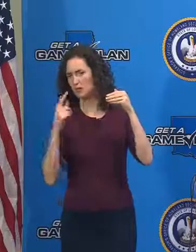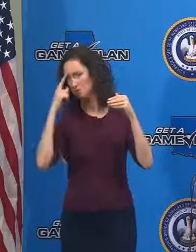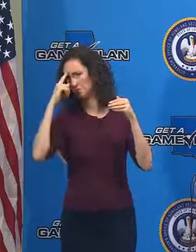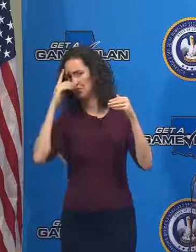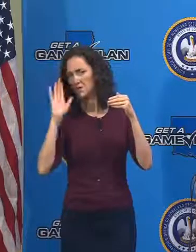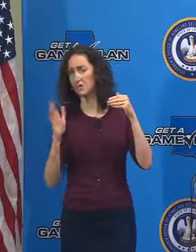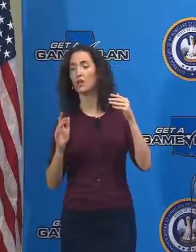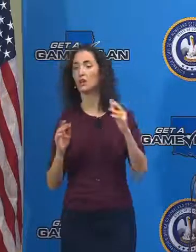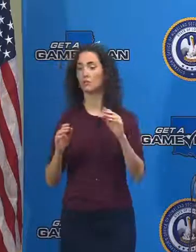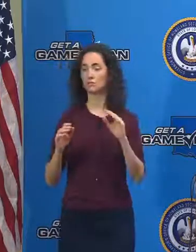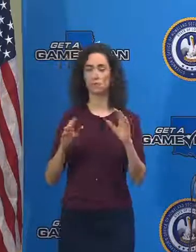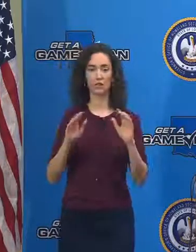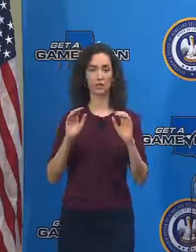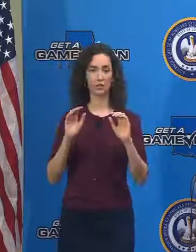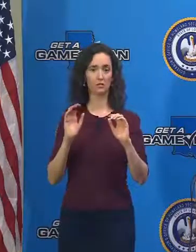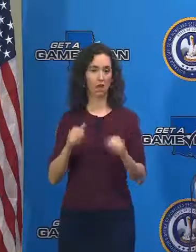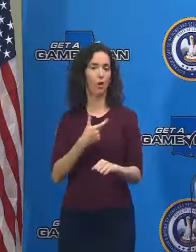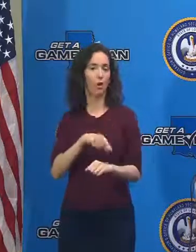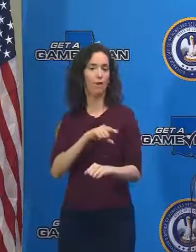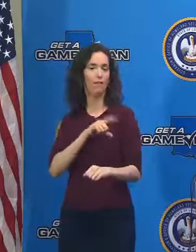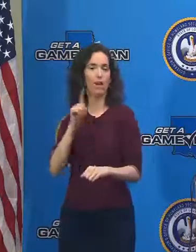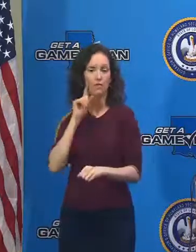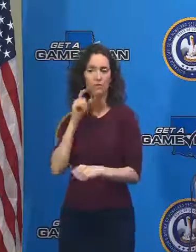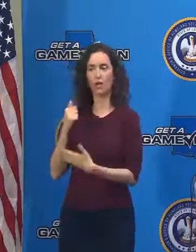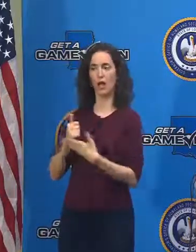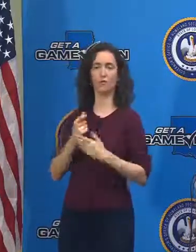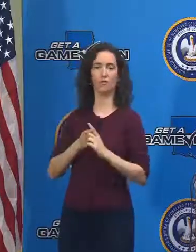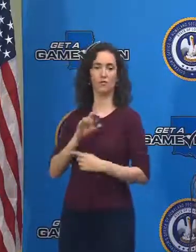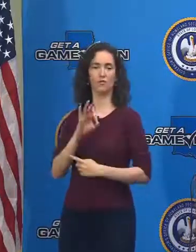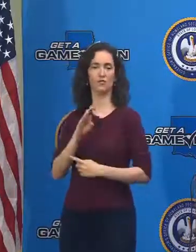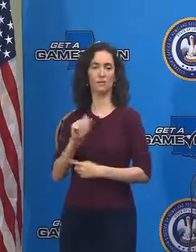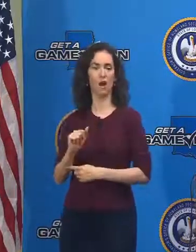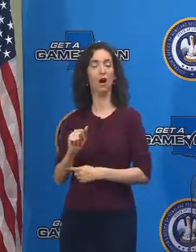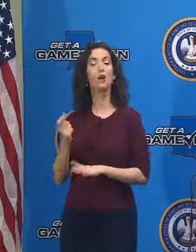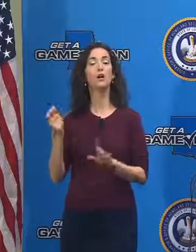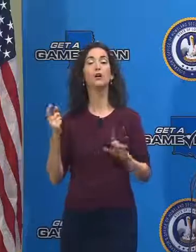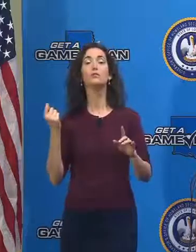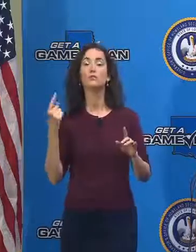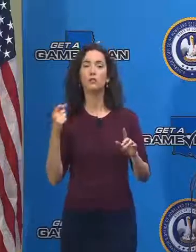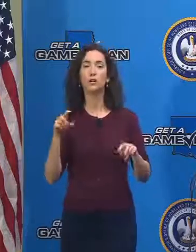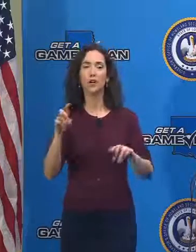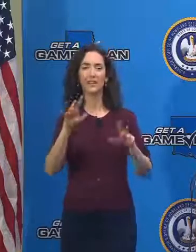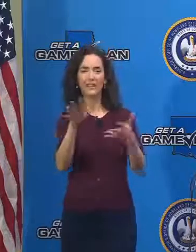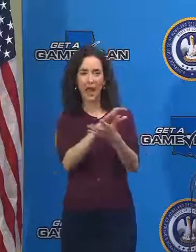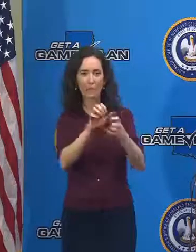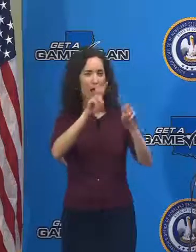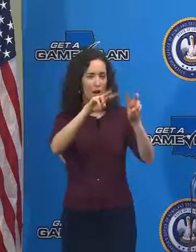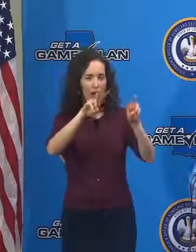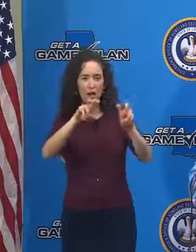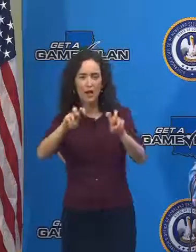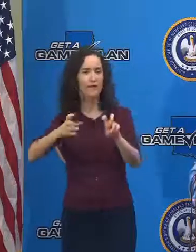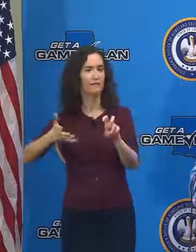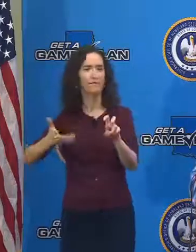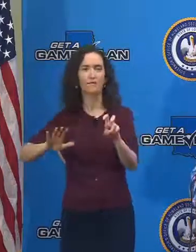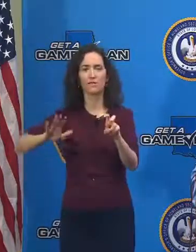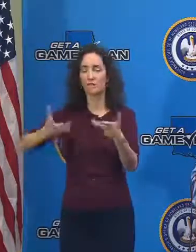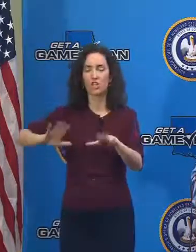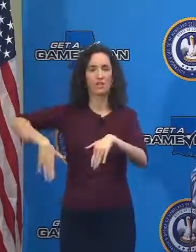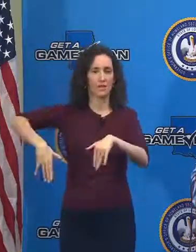of assistance, this permanent work, but the damage assessments are not complete. And we